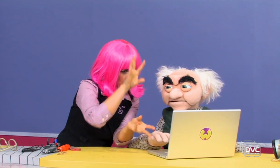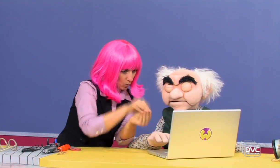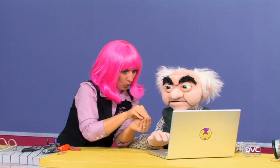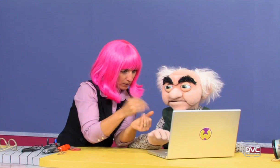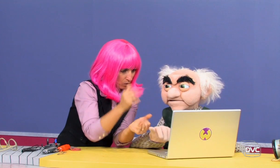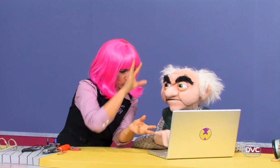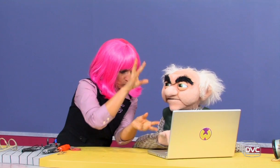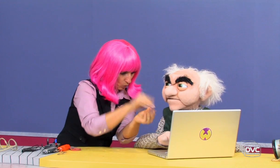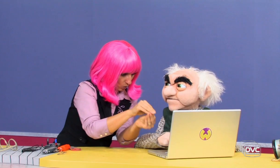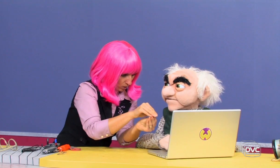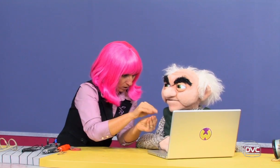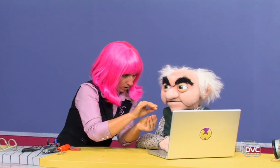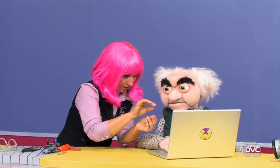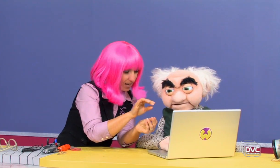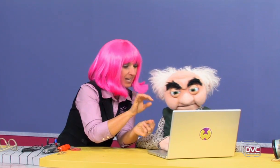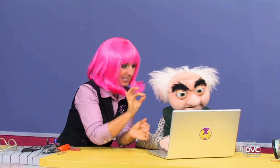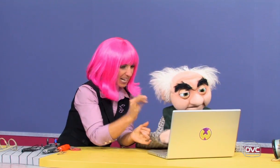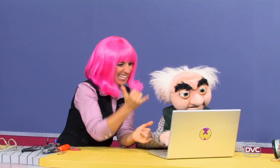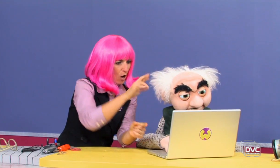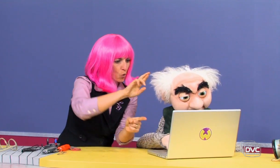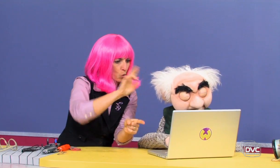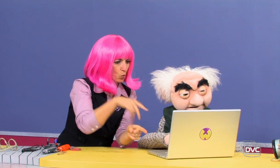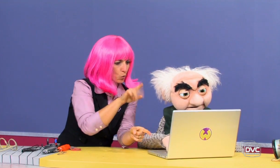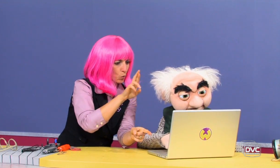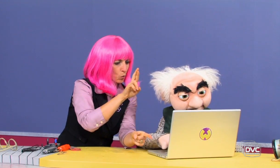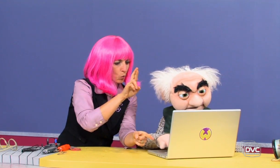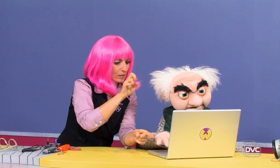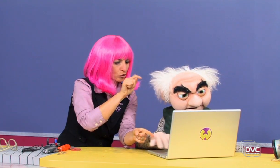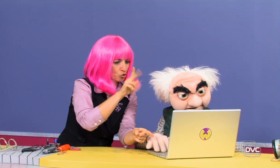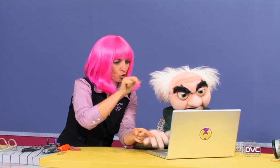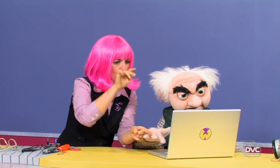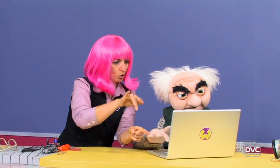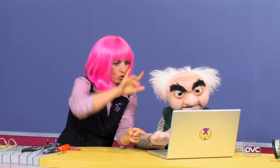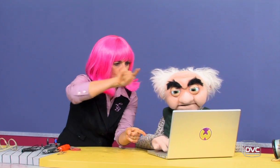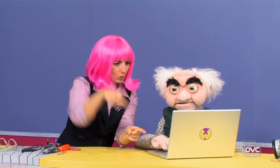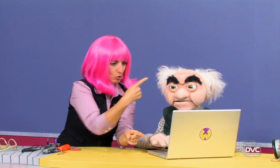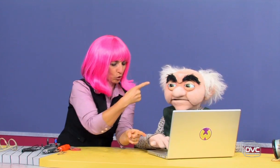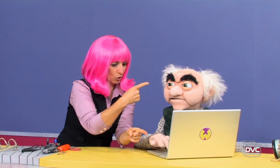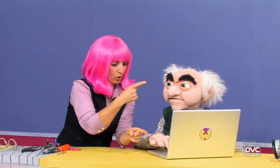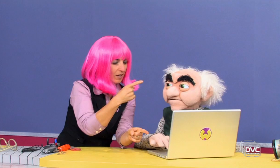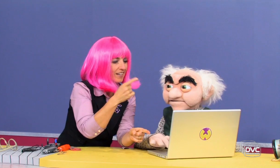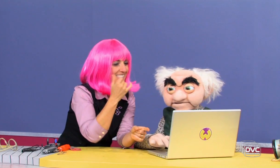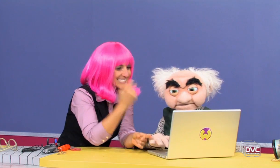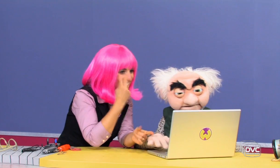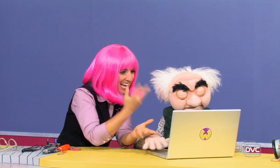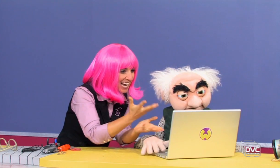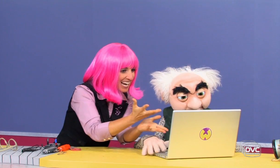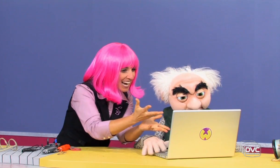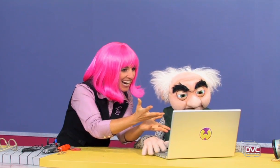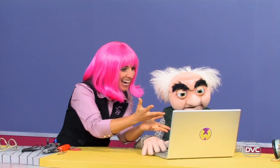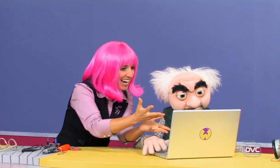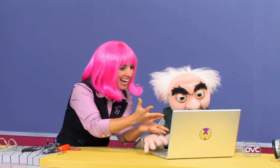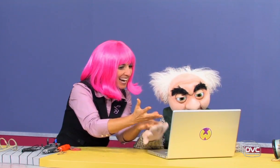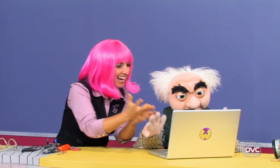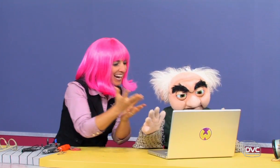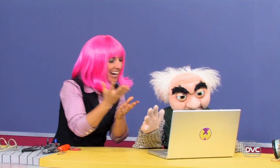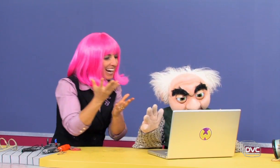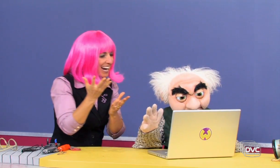it flashing? Now total it up. Total it up. Yes. Now return,